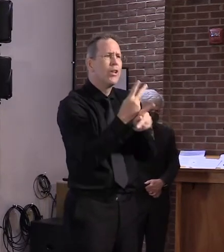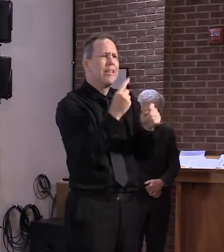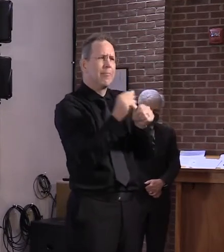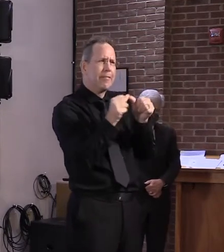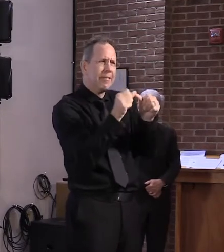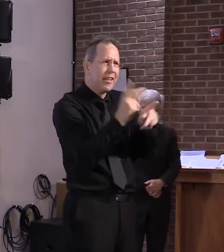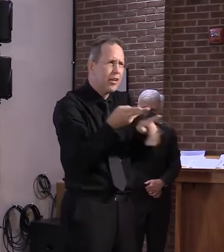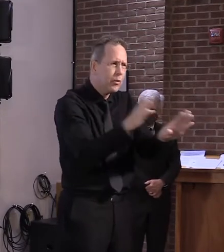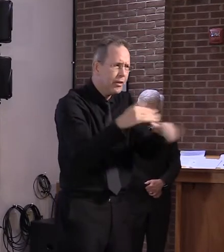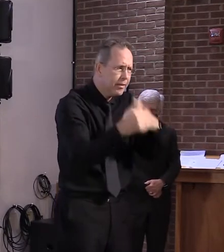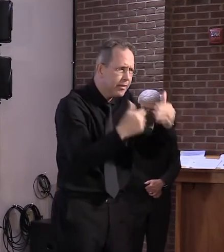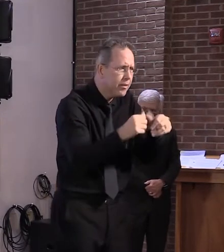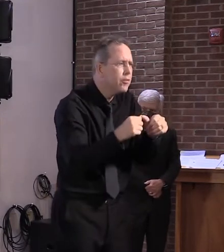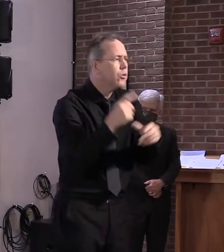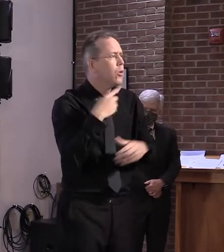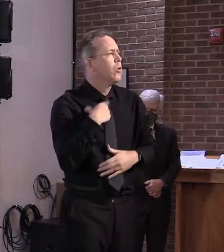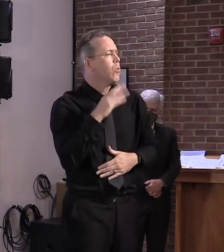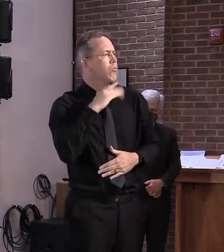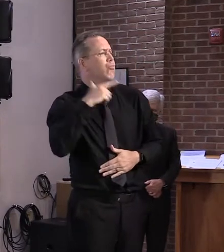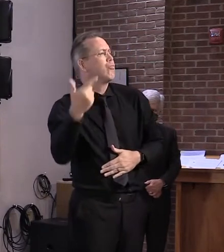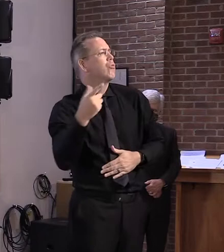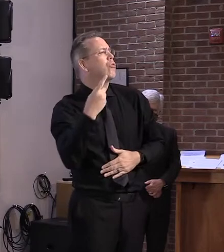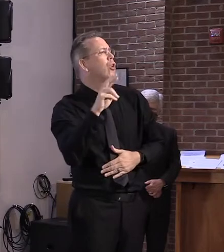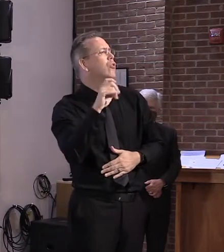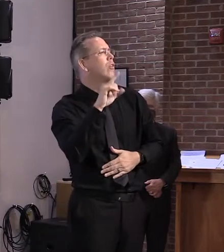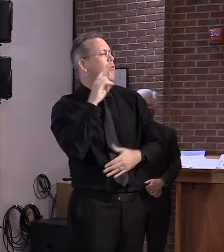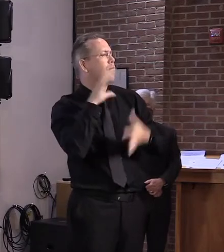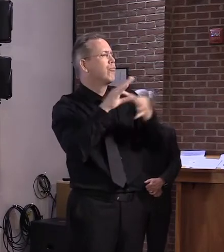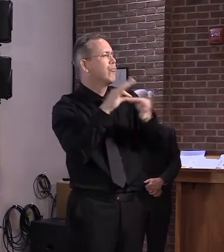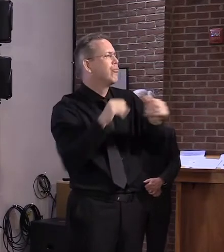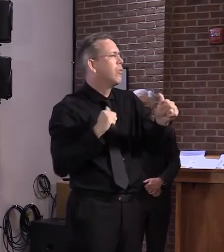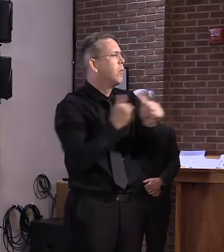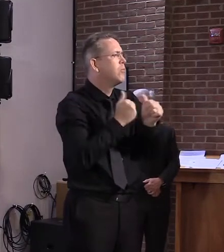I'll turn it over to Dr. Levine for an update.